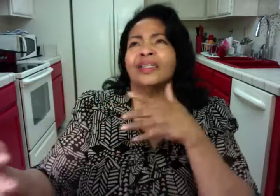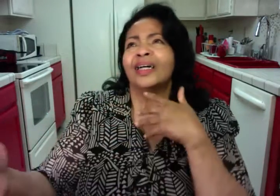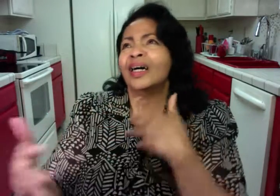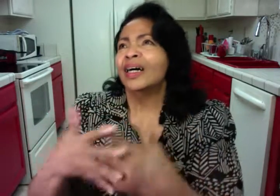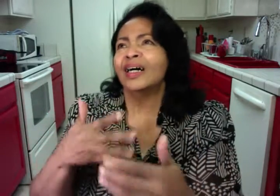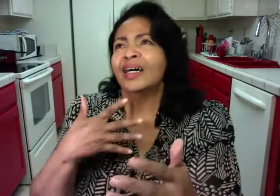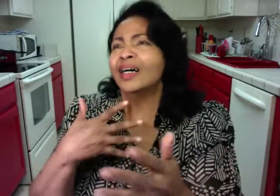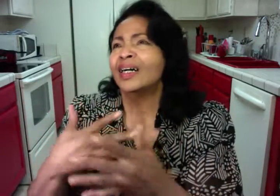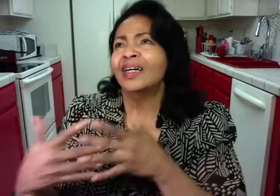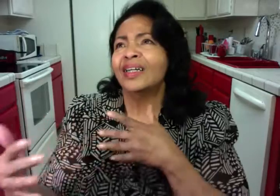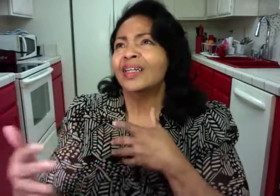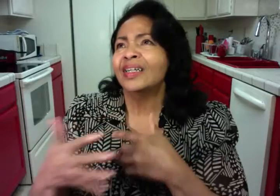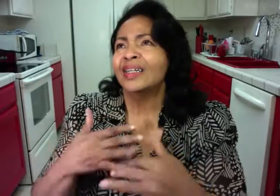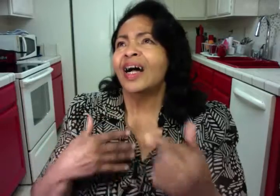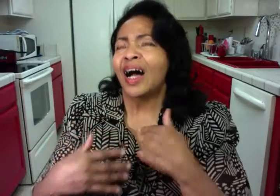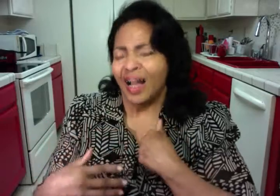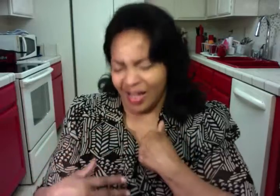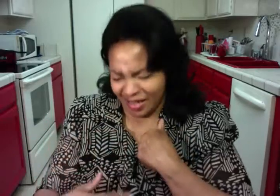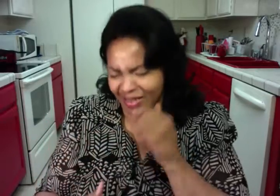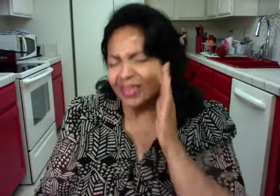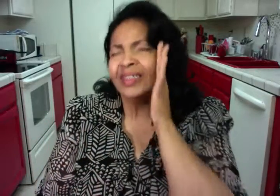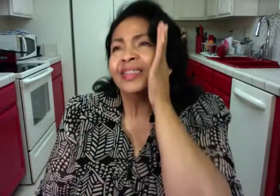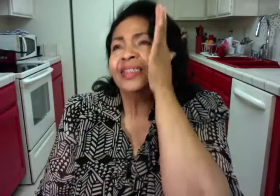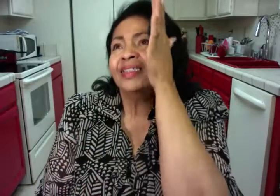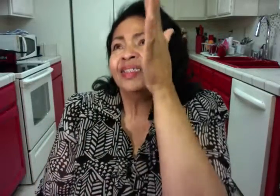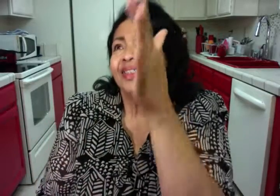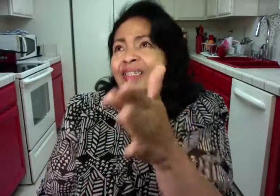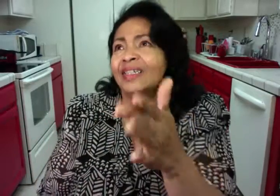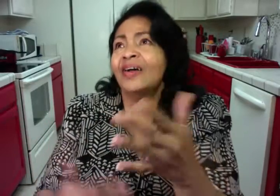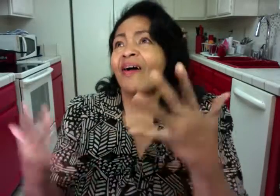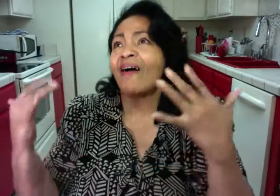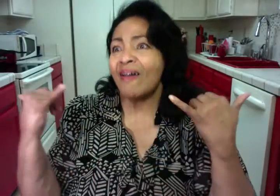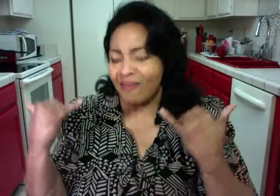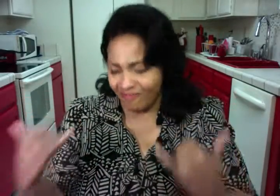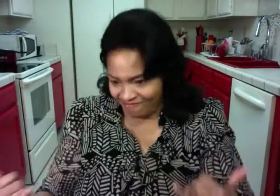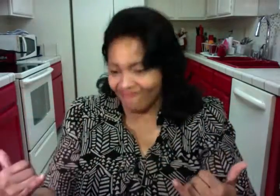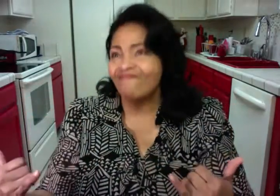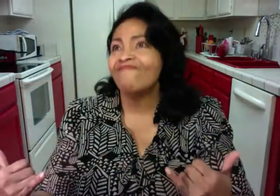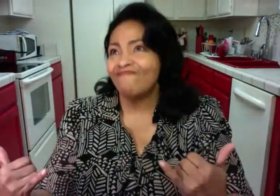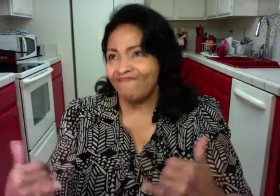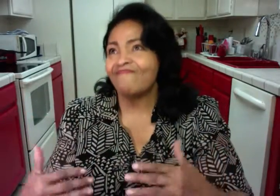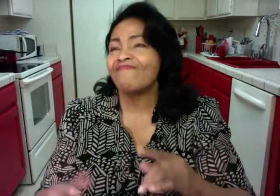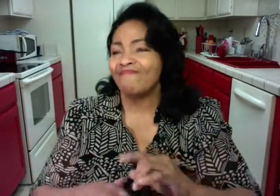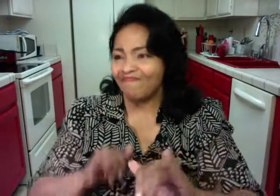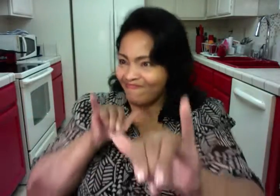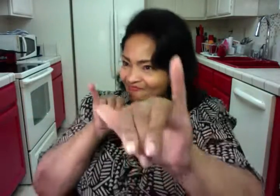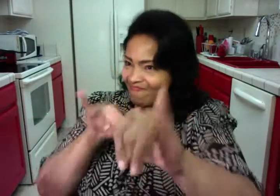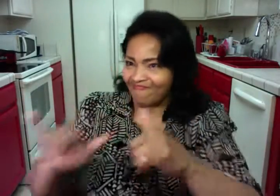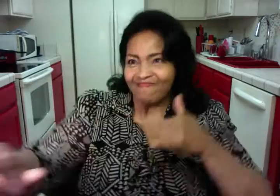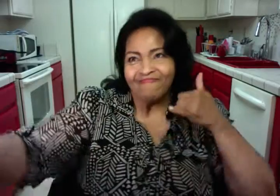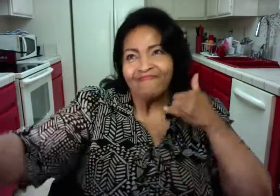I do have life eternally.